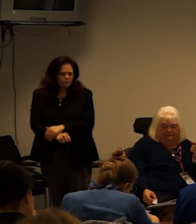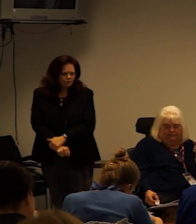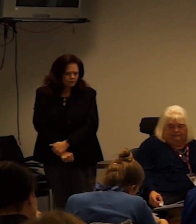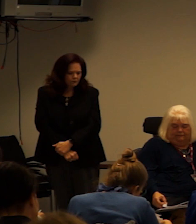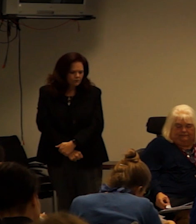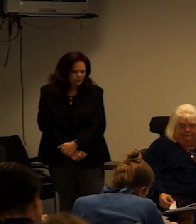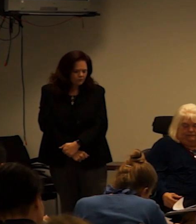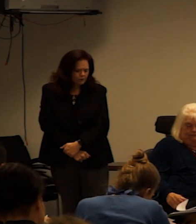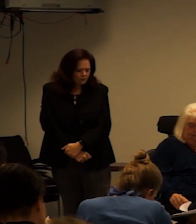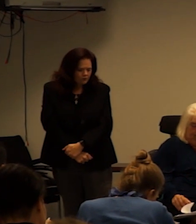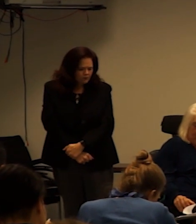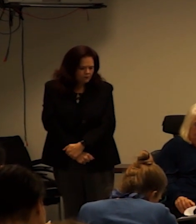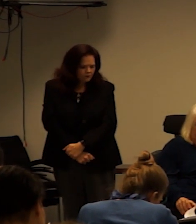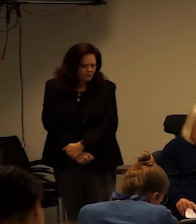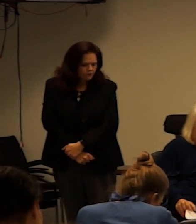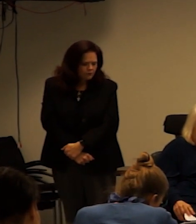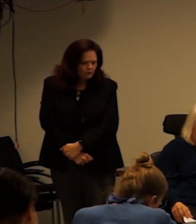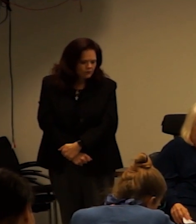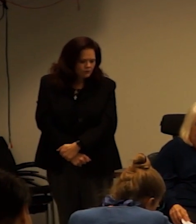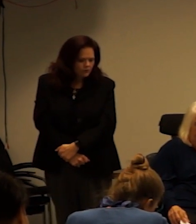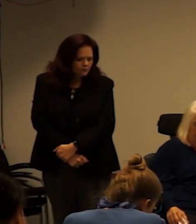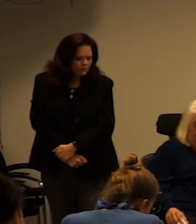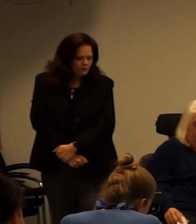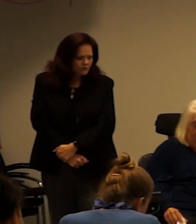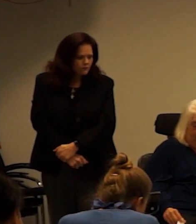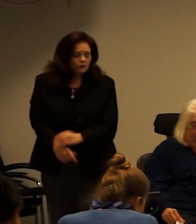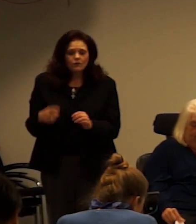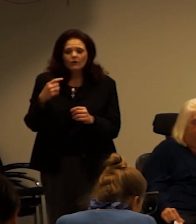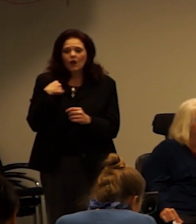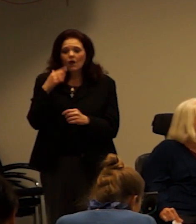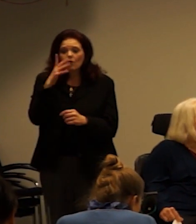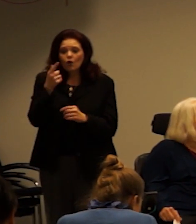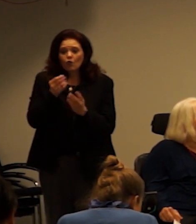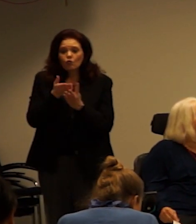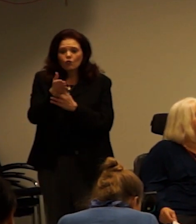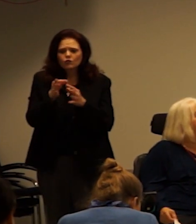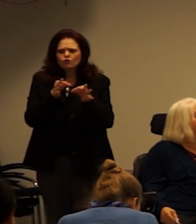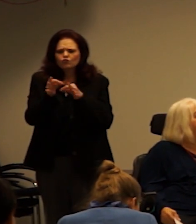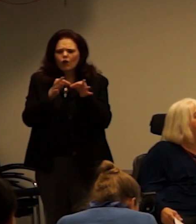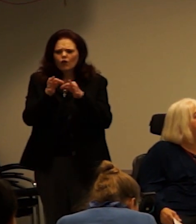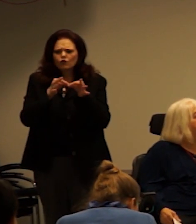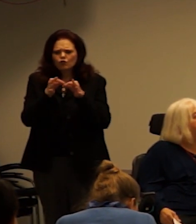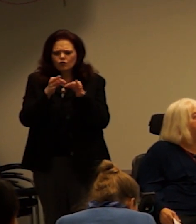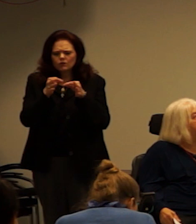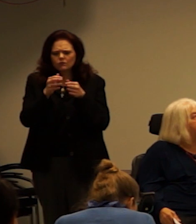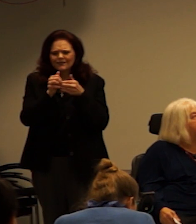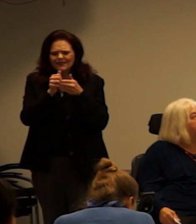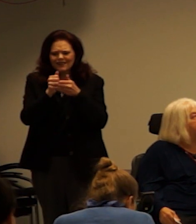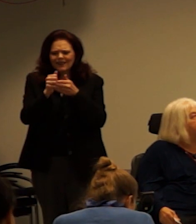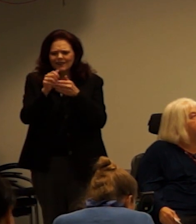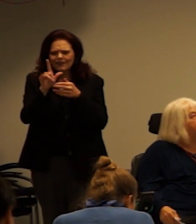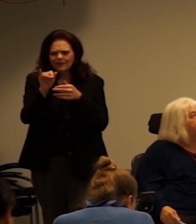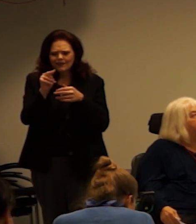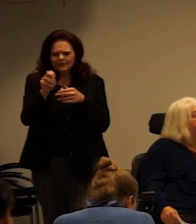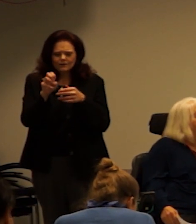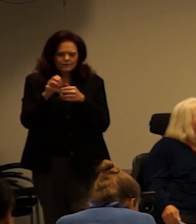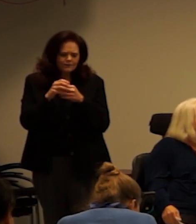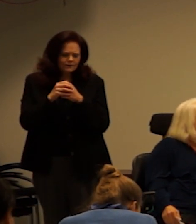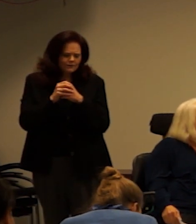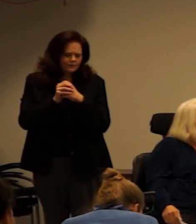right. Okay. And I'm going to go through these instructor guidelines, which is the next thing in your